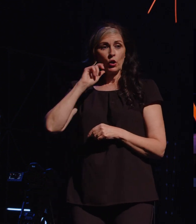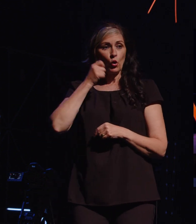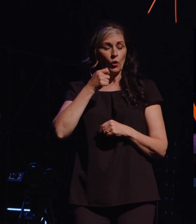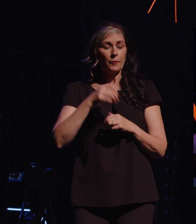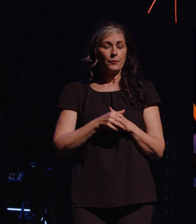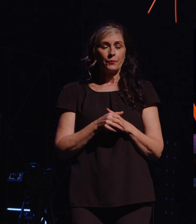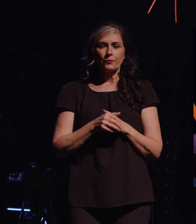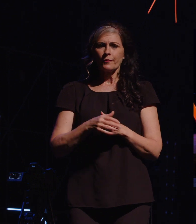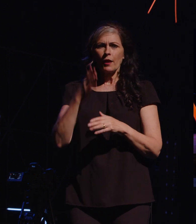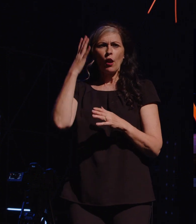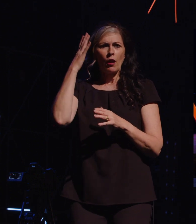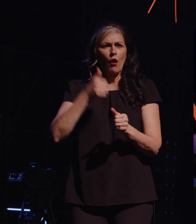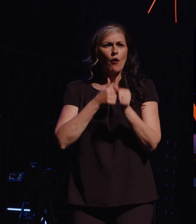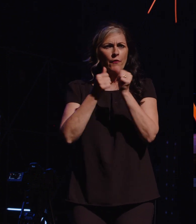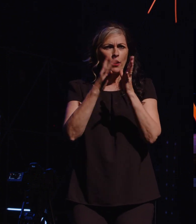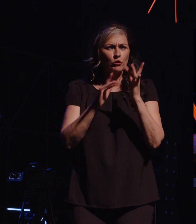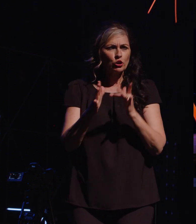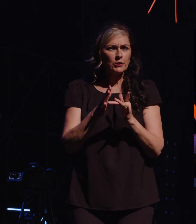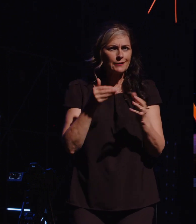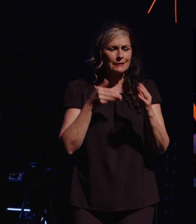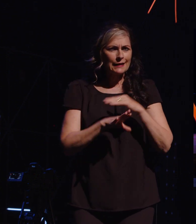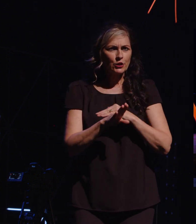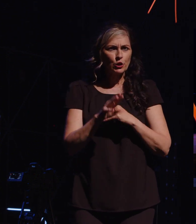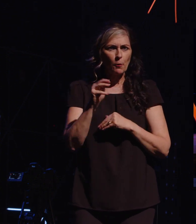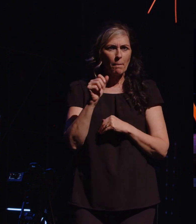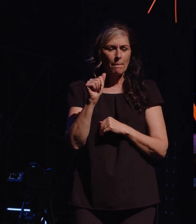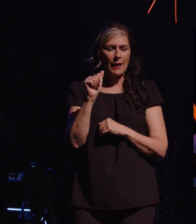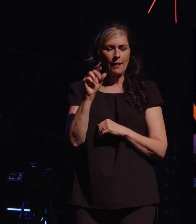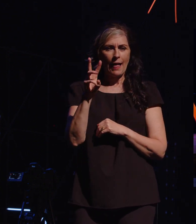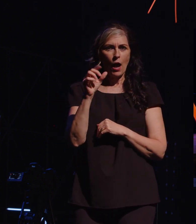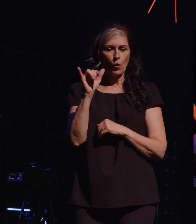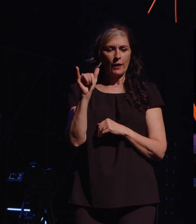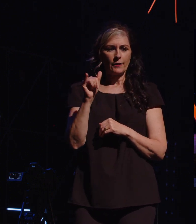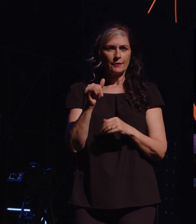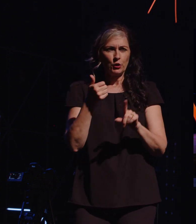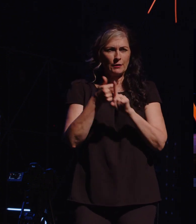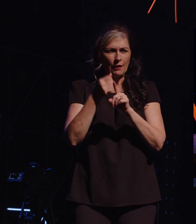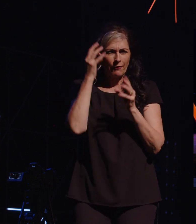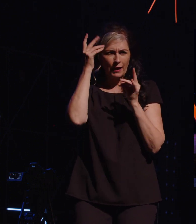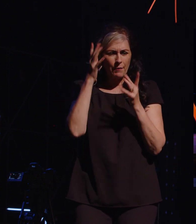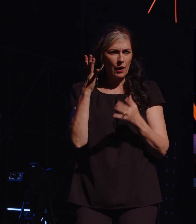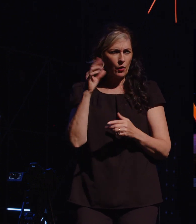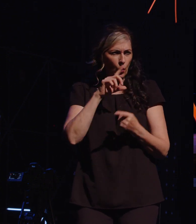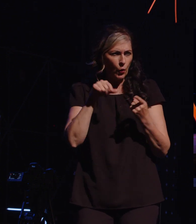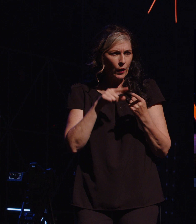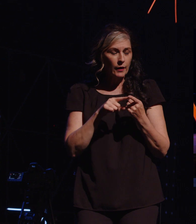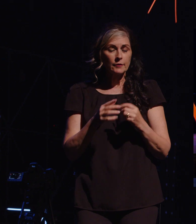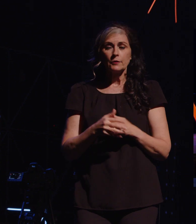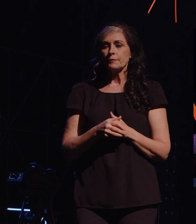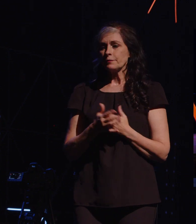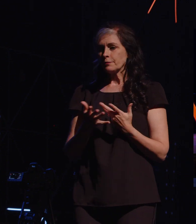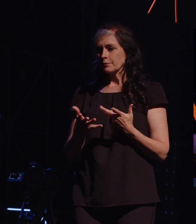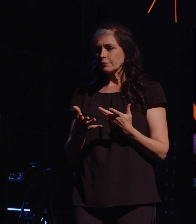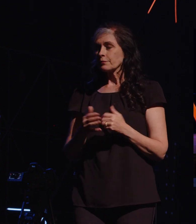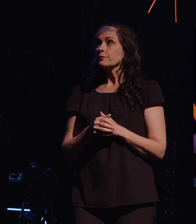you follow Jesus into Malawi to make disciples there? When did this first get into your mind? So actually I'd say